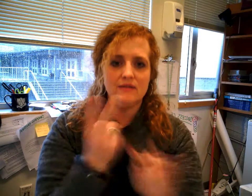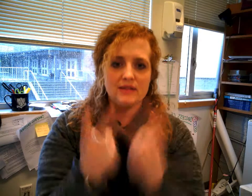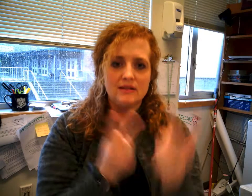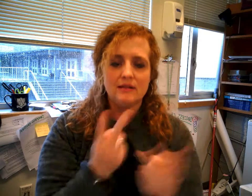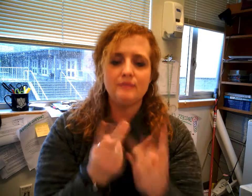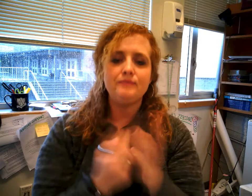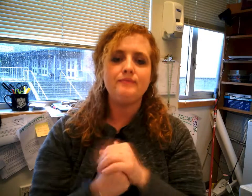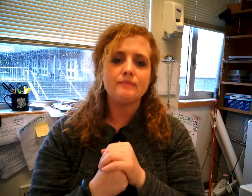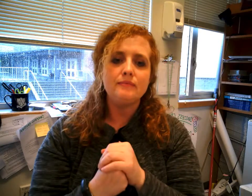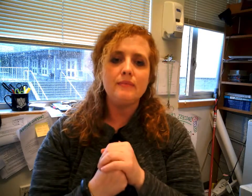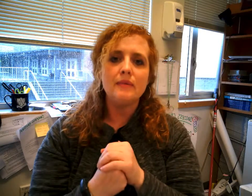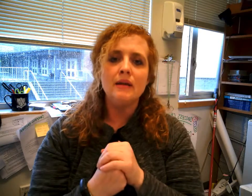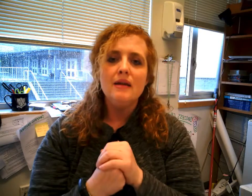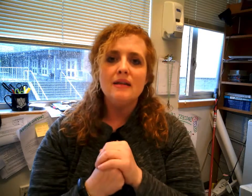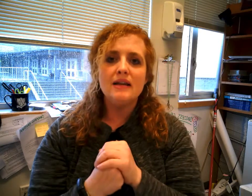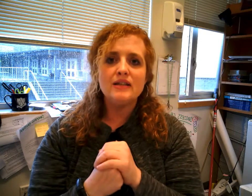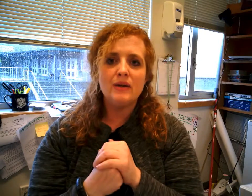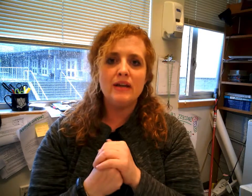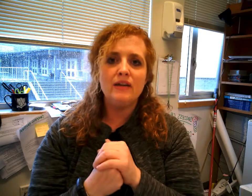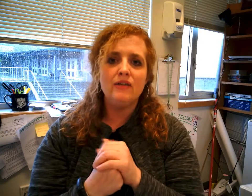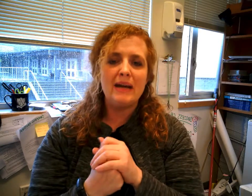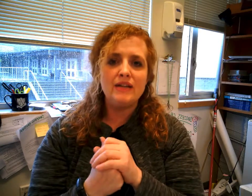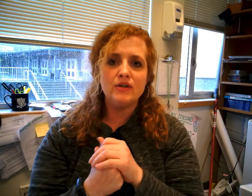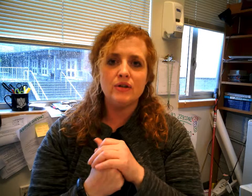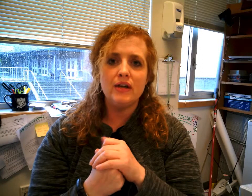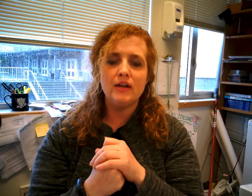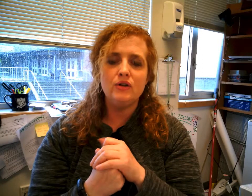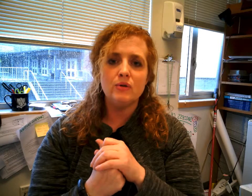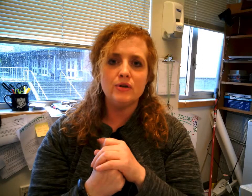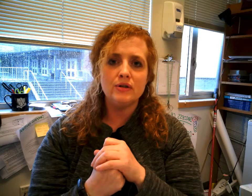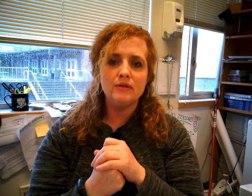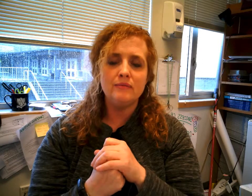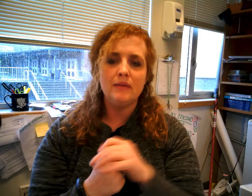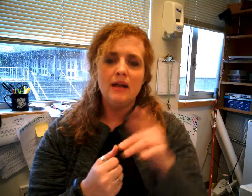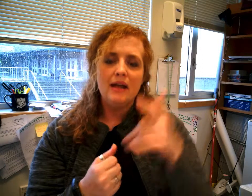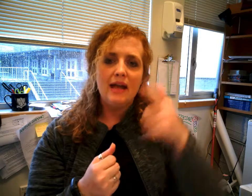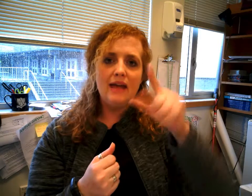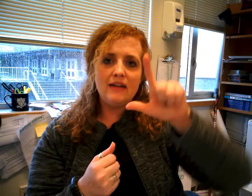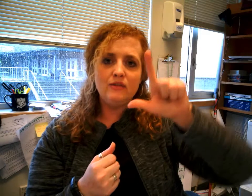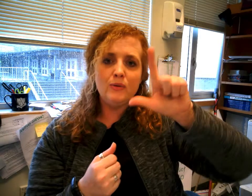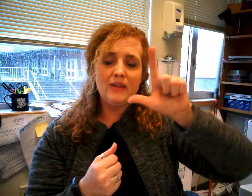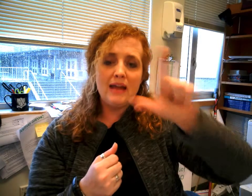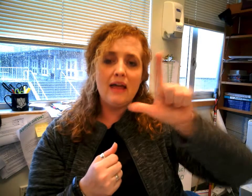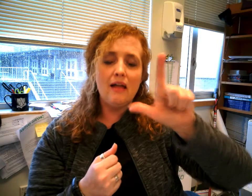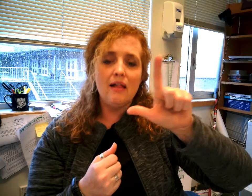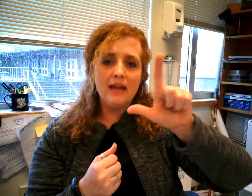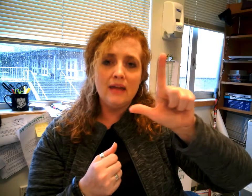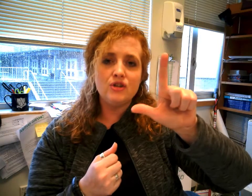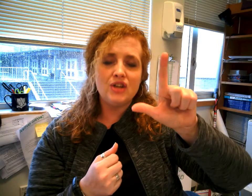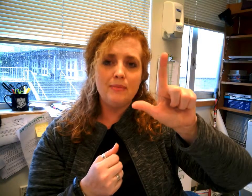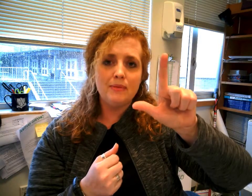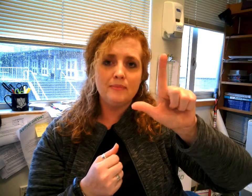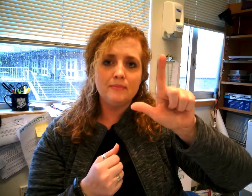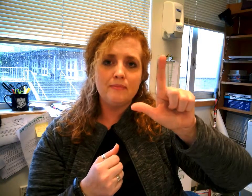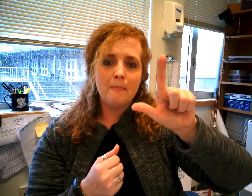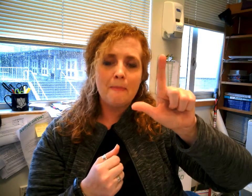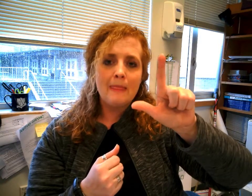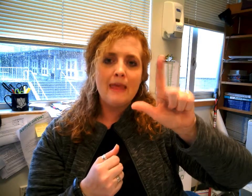visit. The next one is my turn and your turn, and that's with an L handshake.